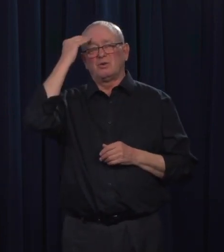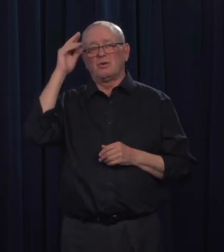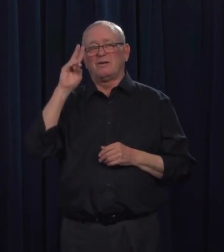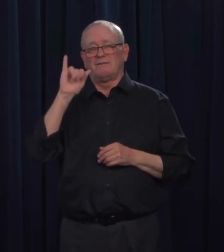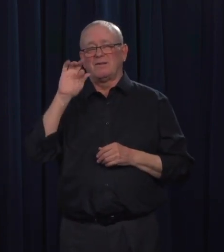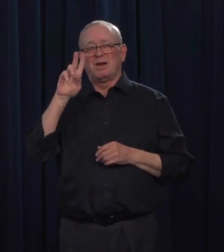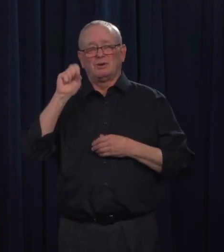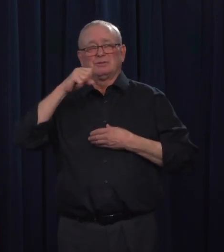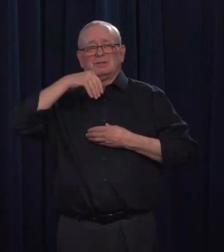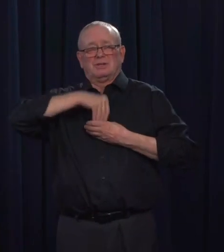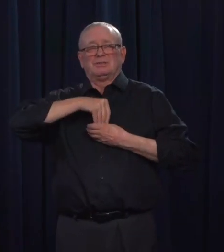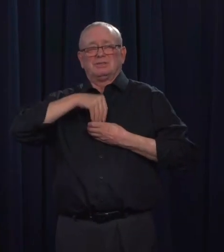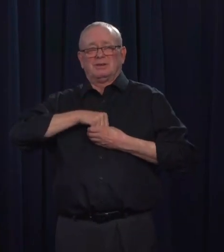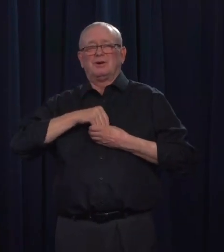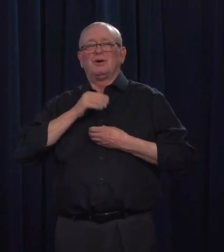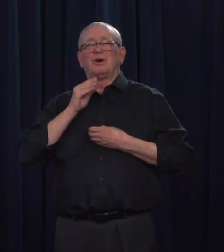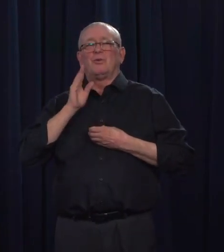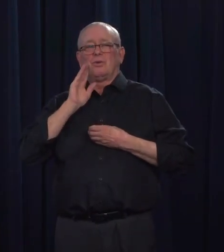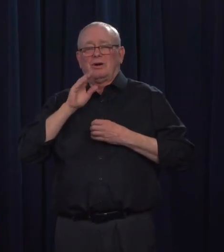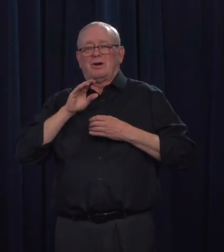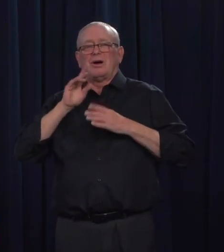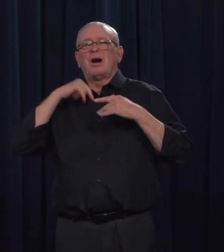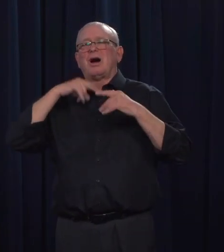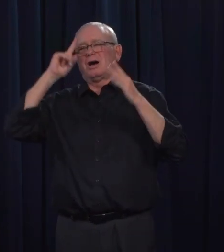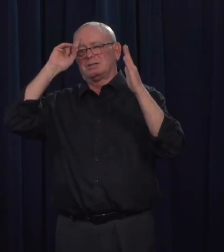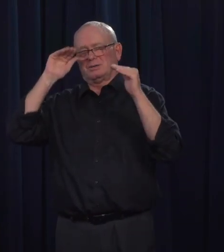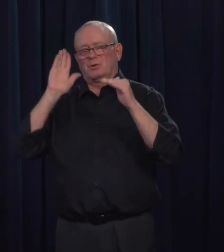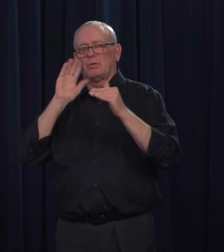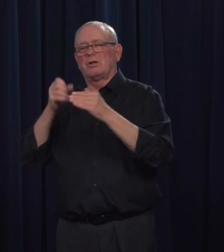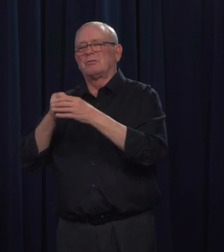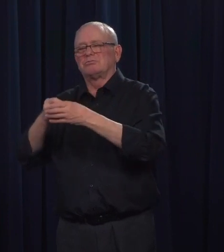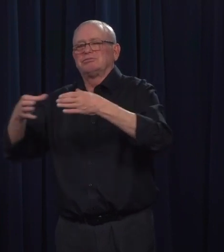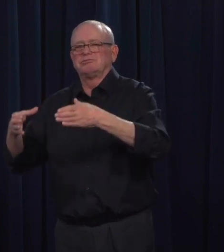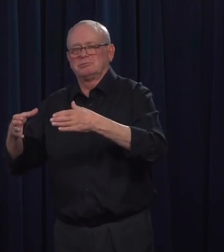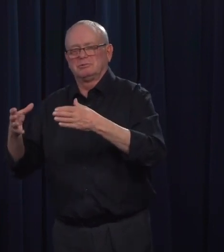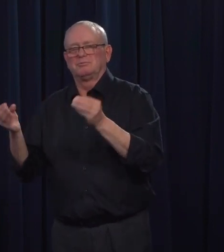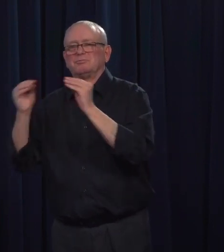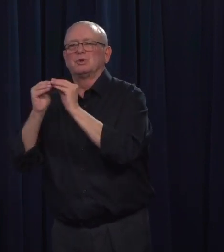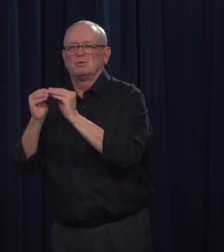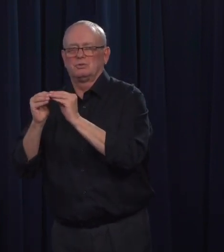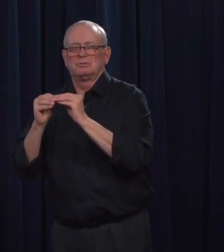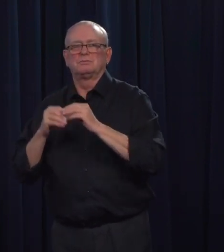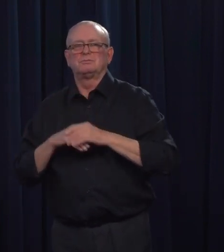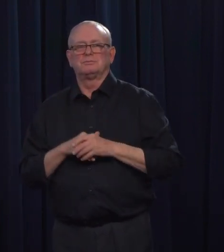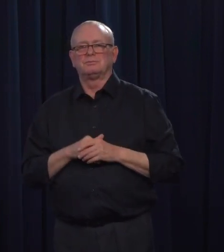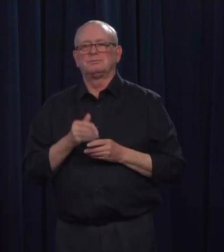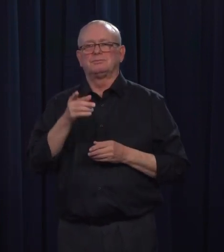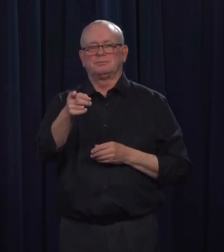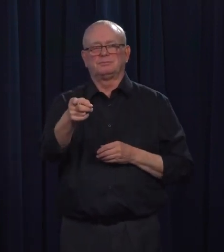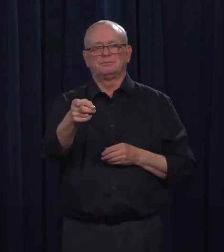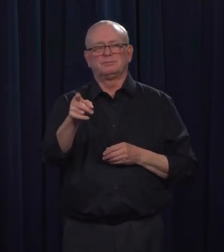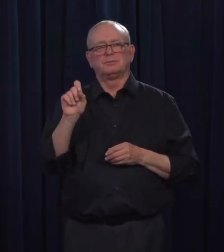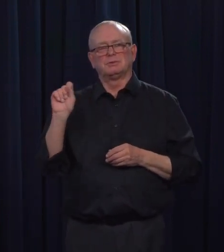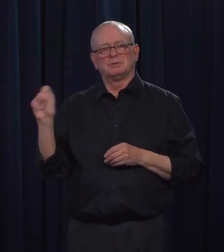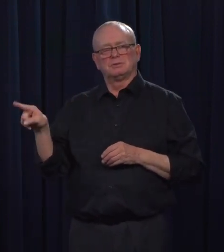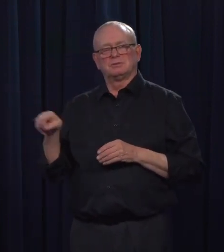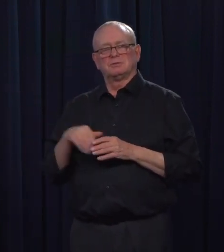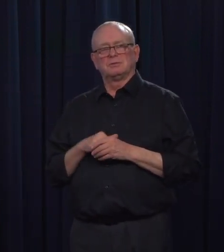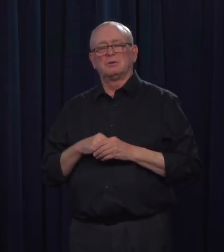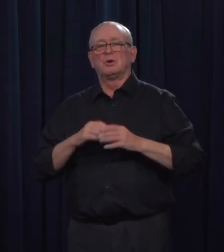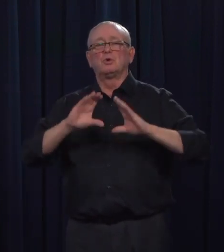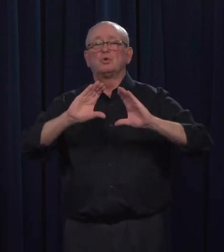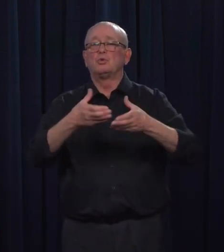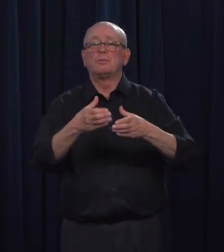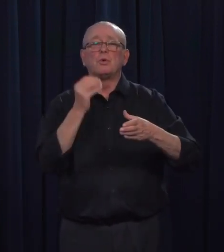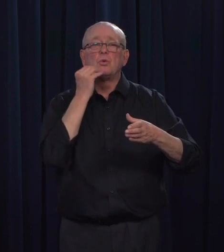quickly follow up on those other facilities that we talked about yesterday, you said no new cases were found in any of them. Would you still consider at least the one in the adult